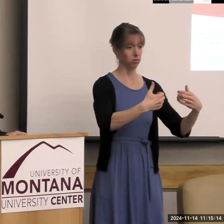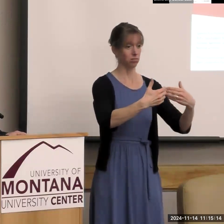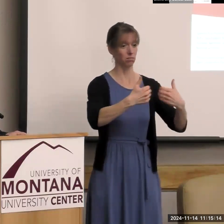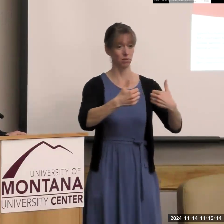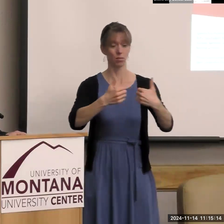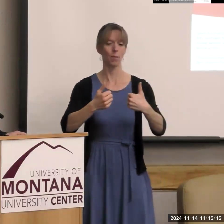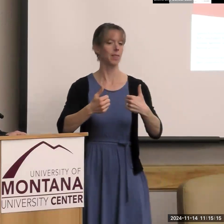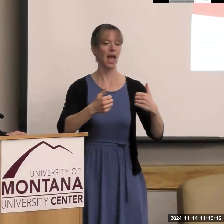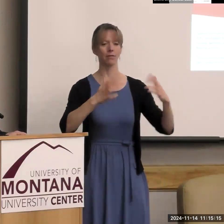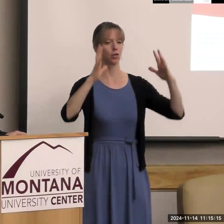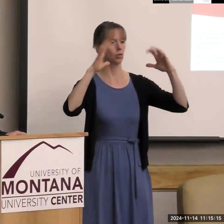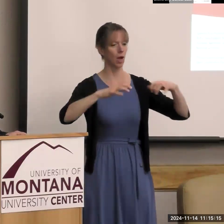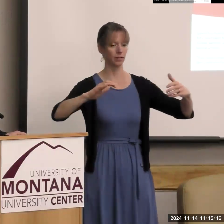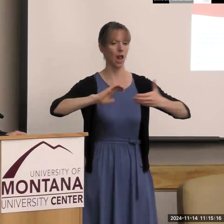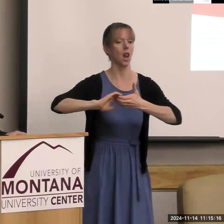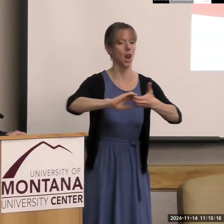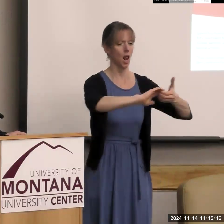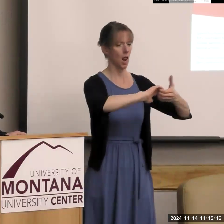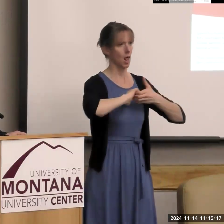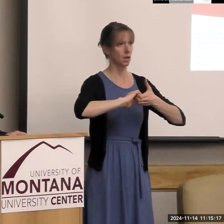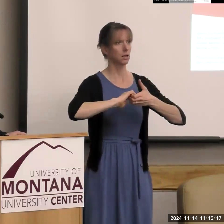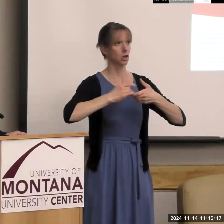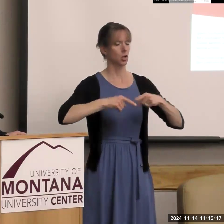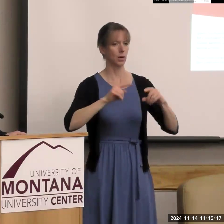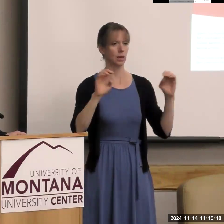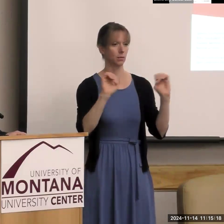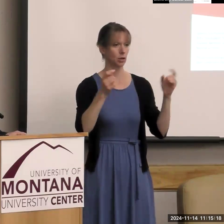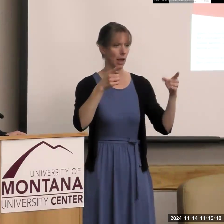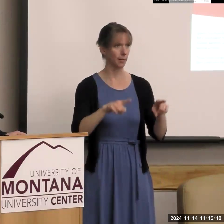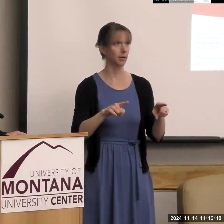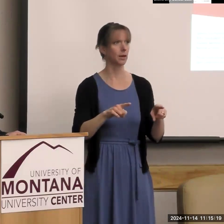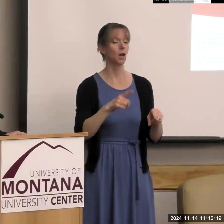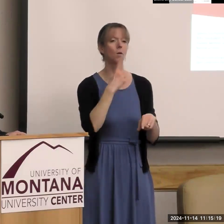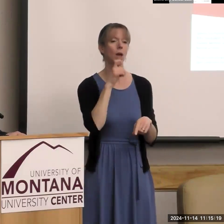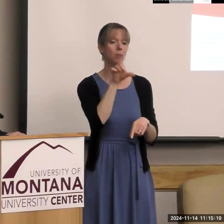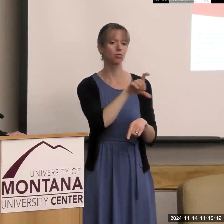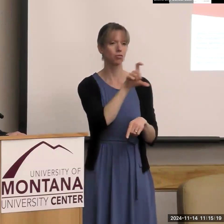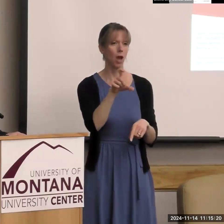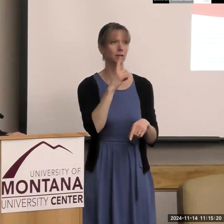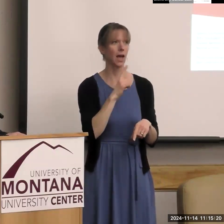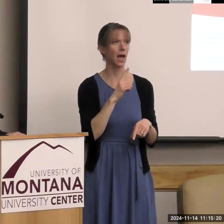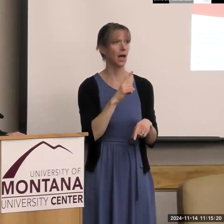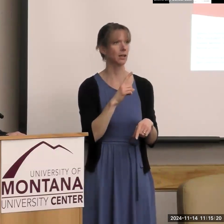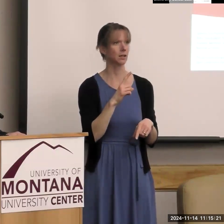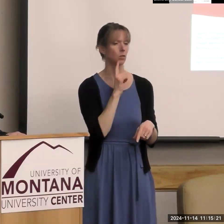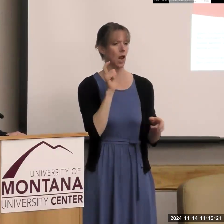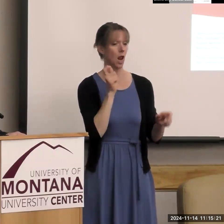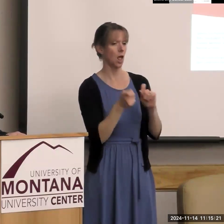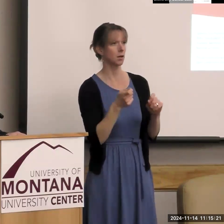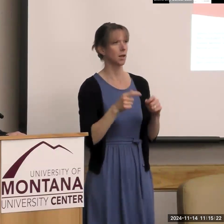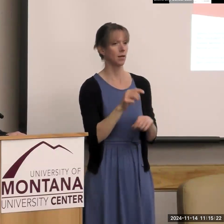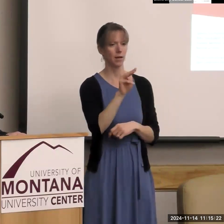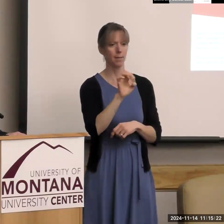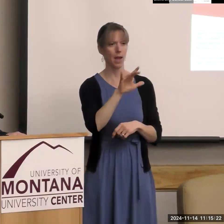response. And so Red Cross is really trying to move towards what's a movement that really started with veterinary